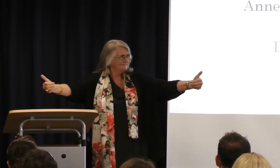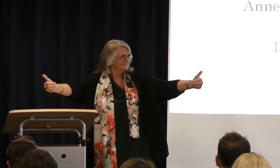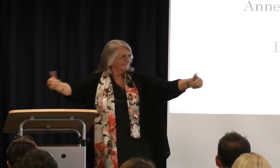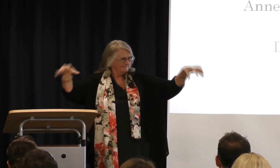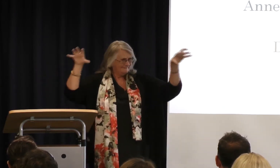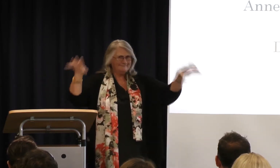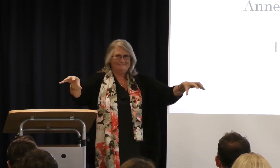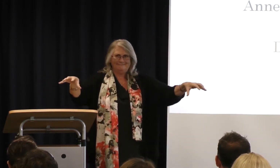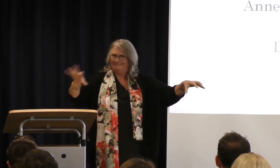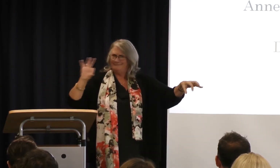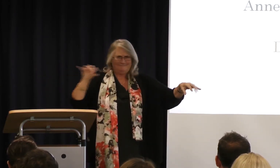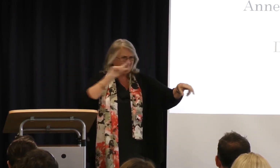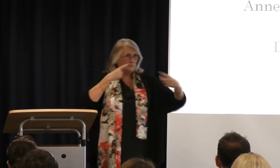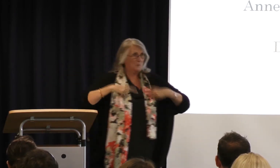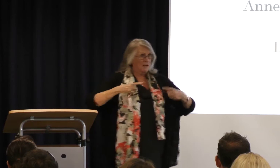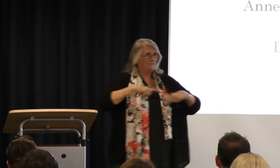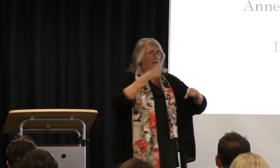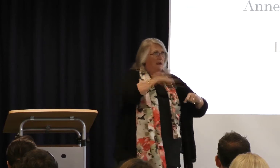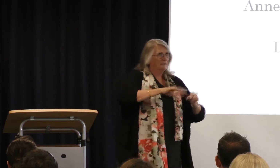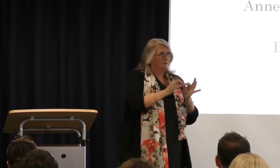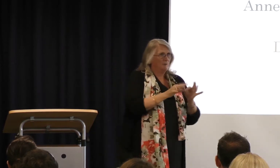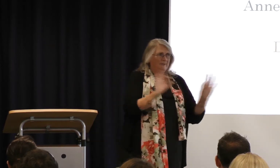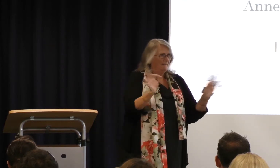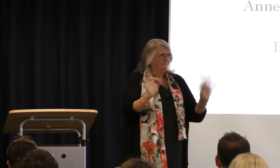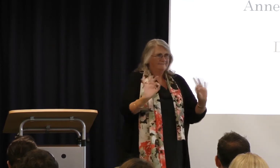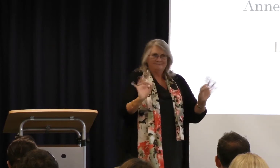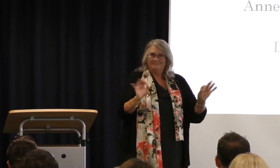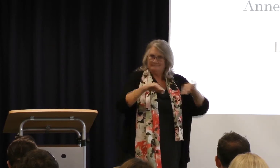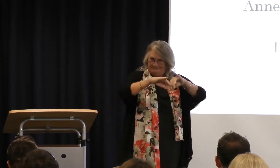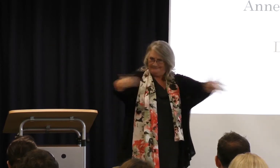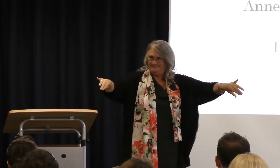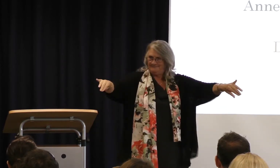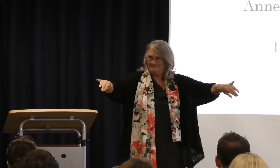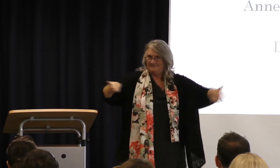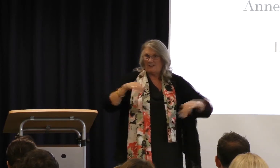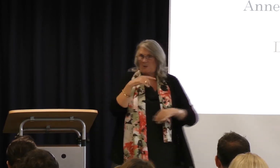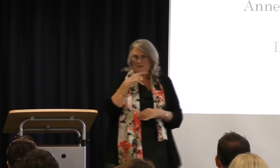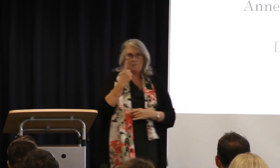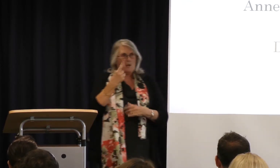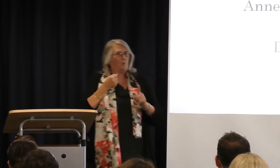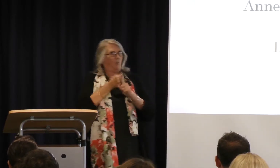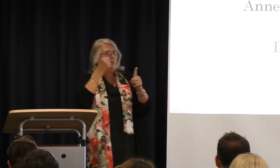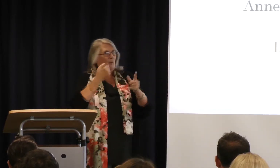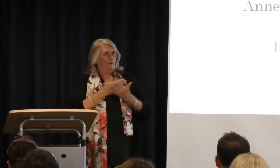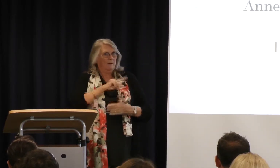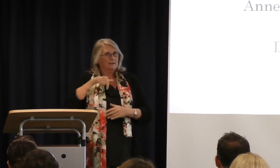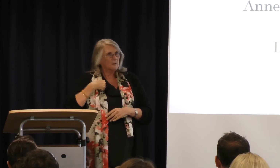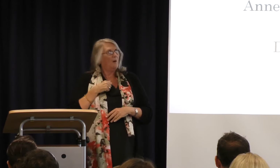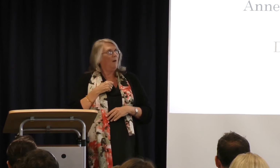he separated out the two tasks of welfare worker and interpreter. So previously a welfare worker was an interpreter, and John